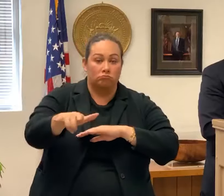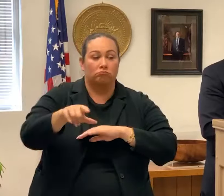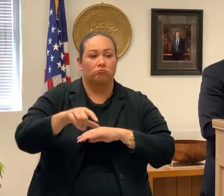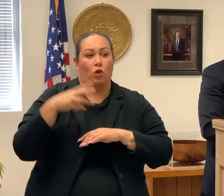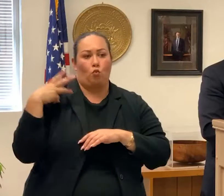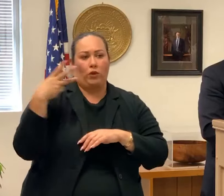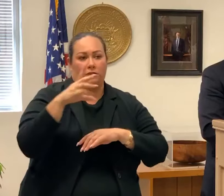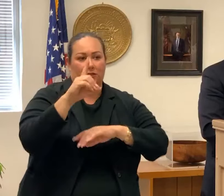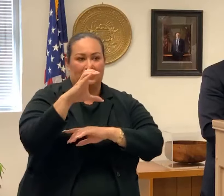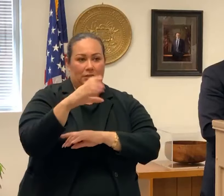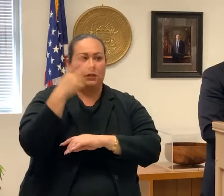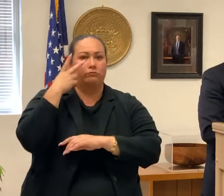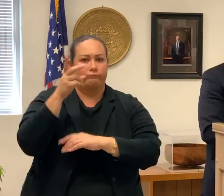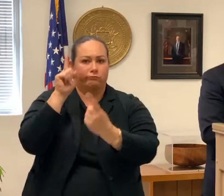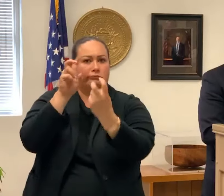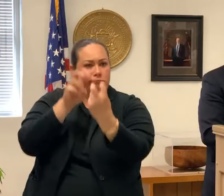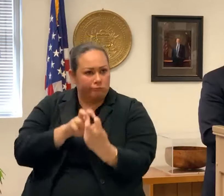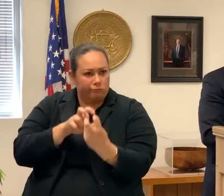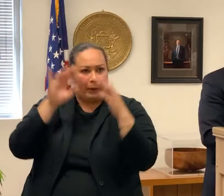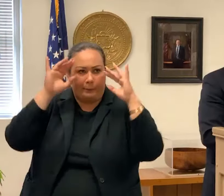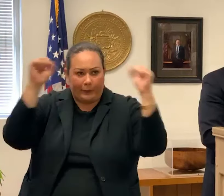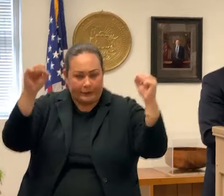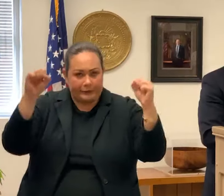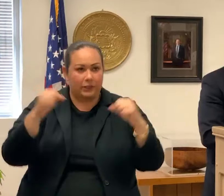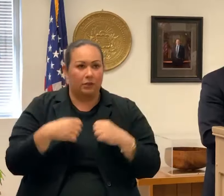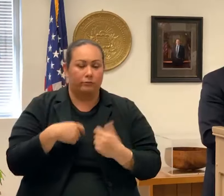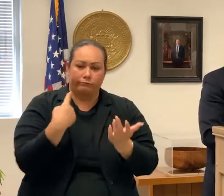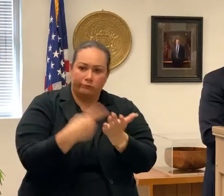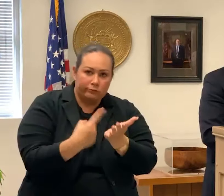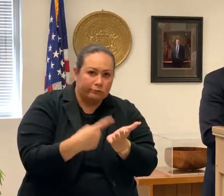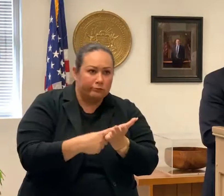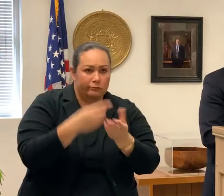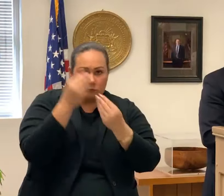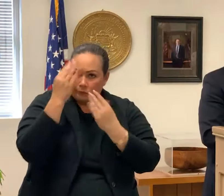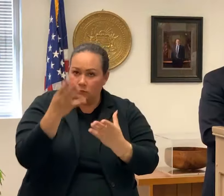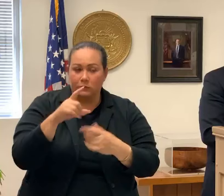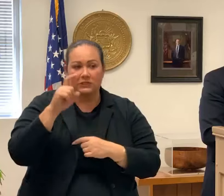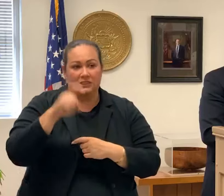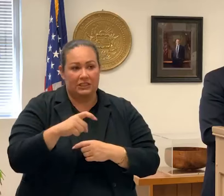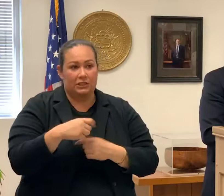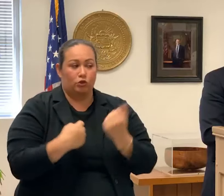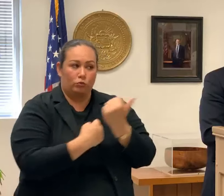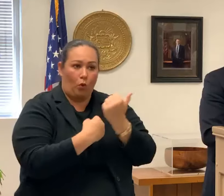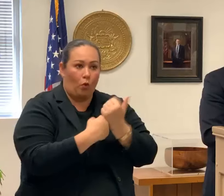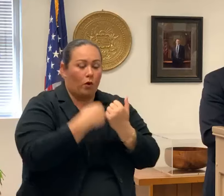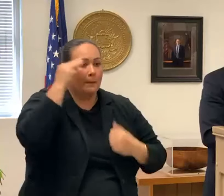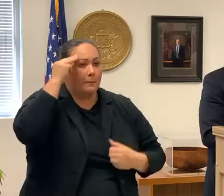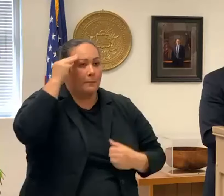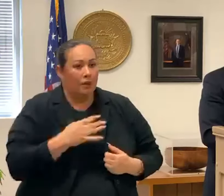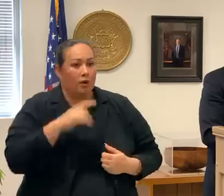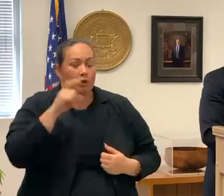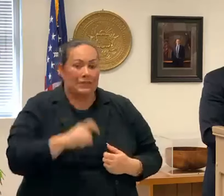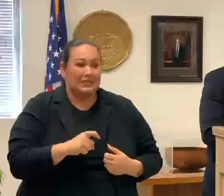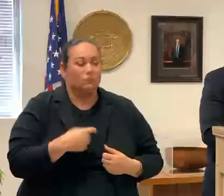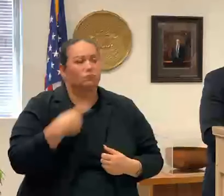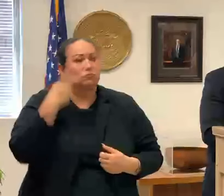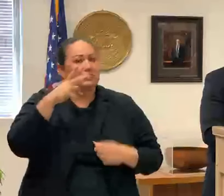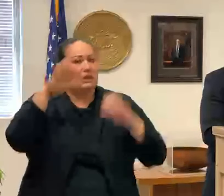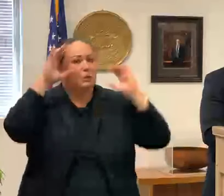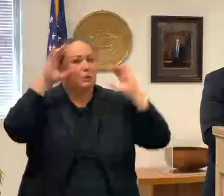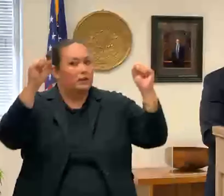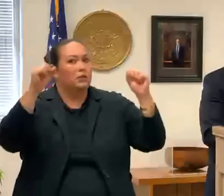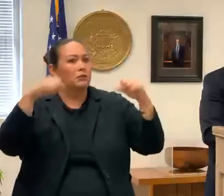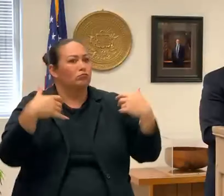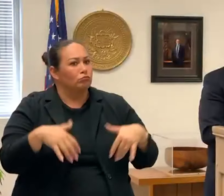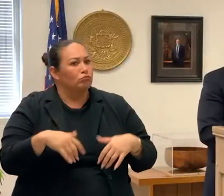the leadership in DC, to make sure they understand the support we need to give to our mayor. So not only seeing President Biden, but I'll also be